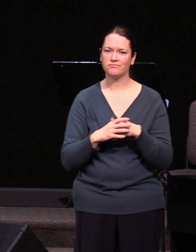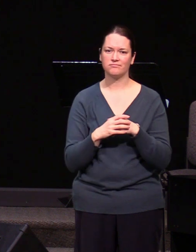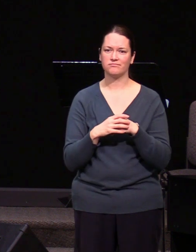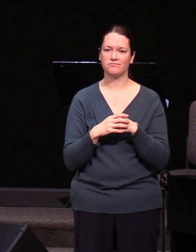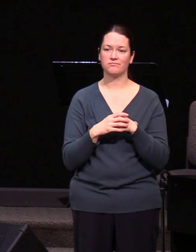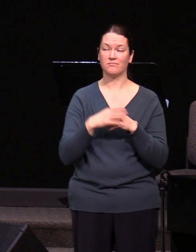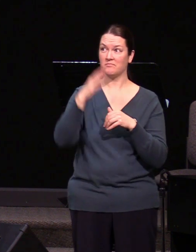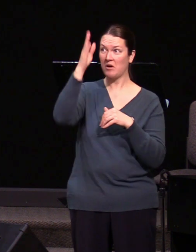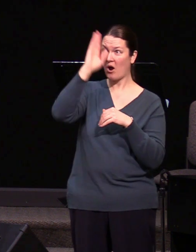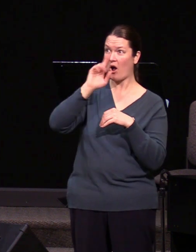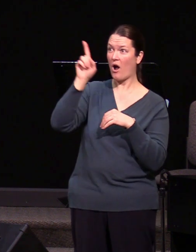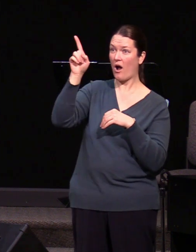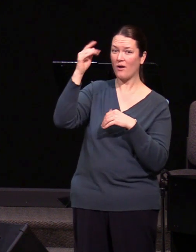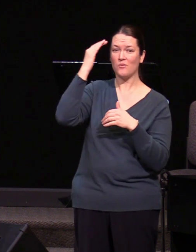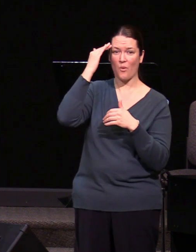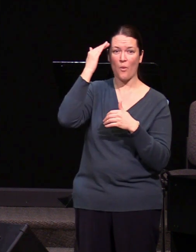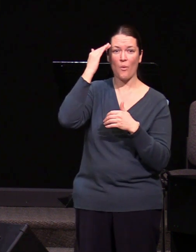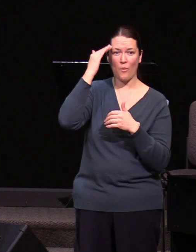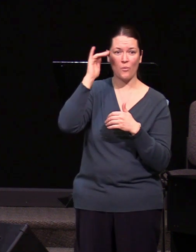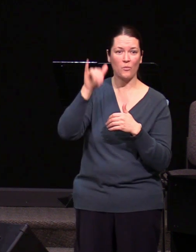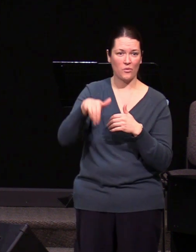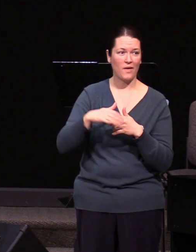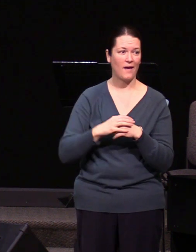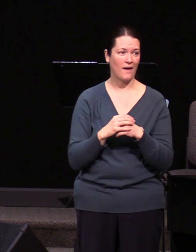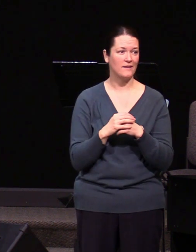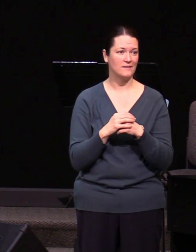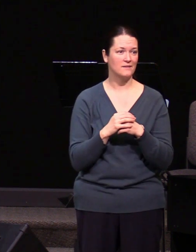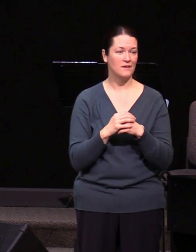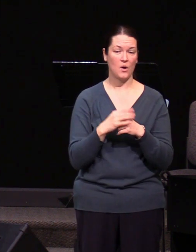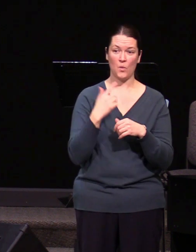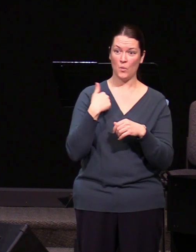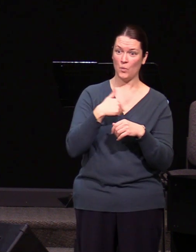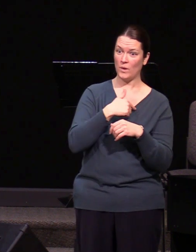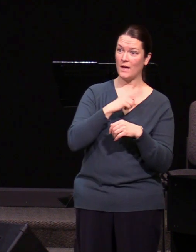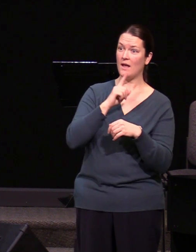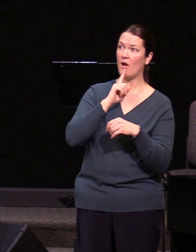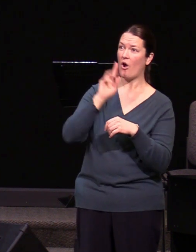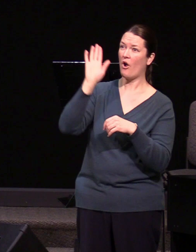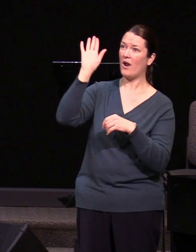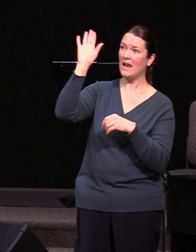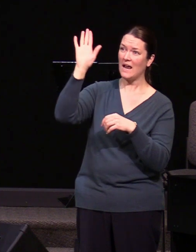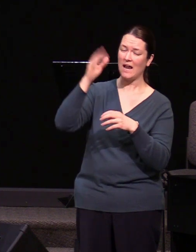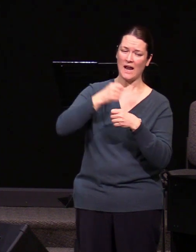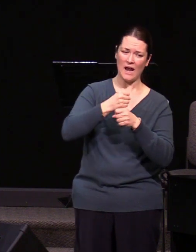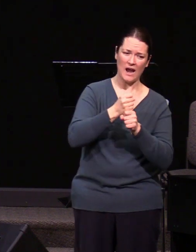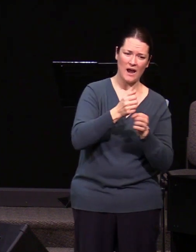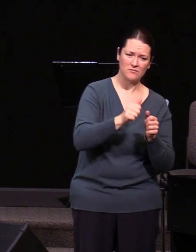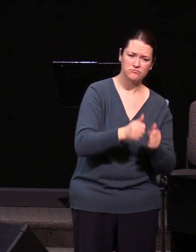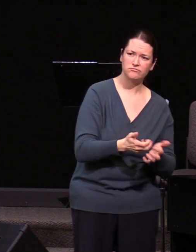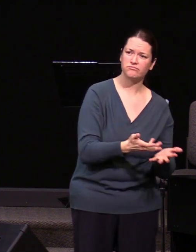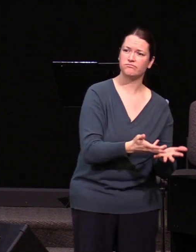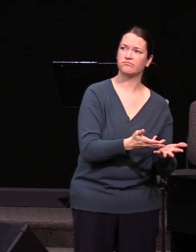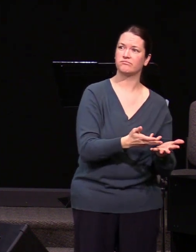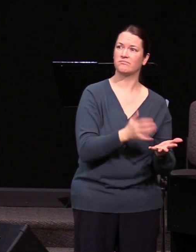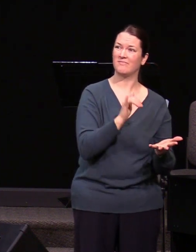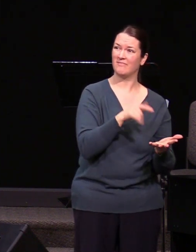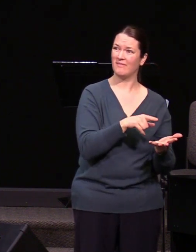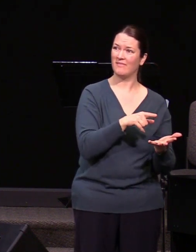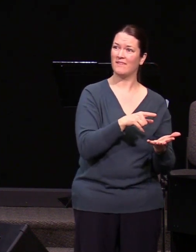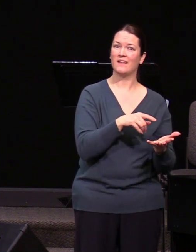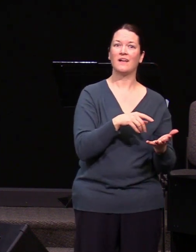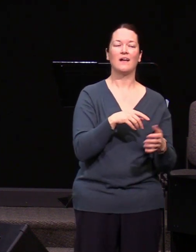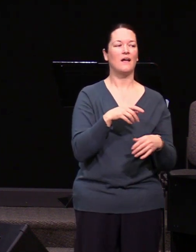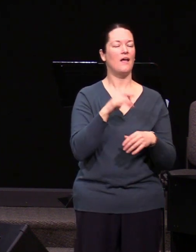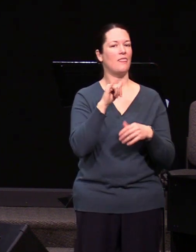God knows that. For we are God's handiwork. So that's part one of the verse. Never forget